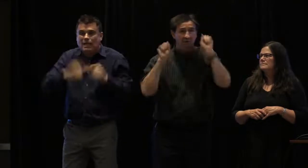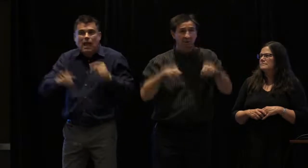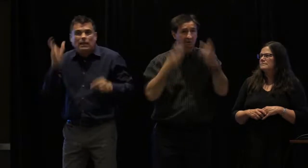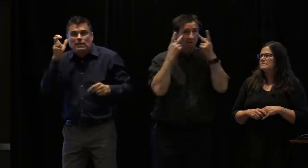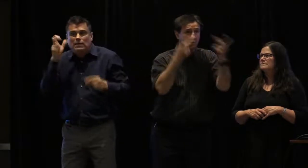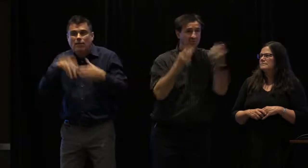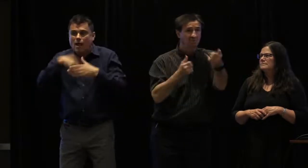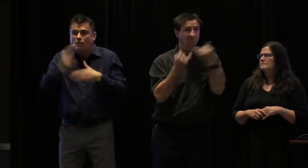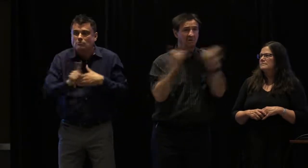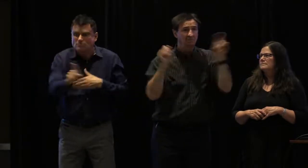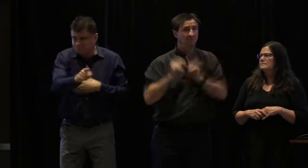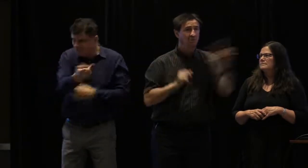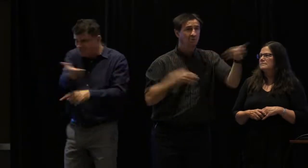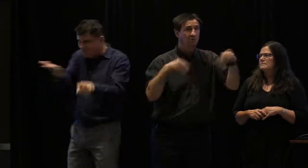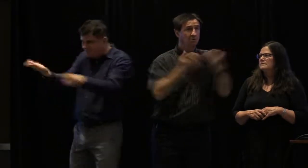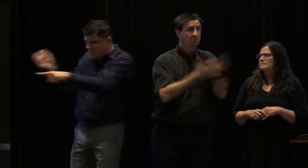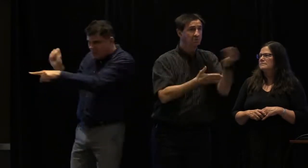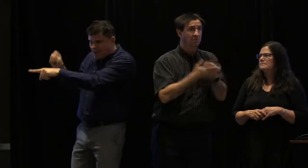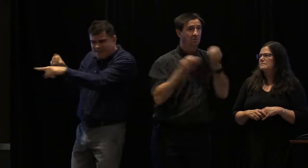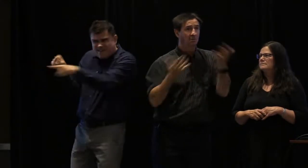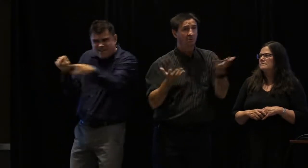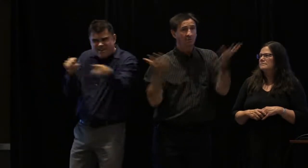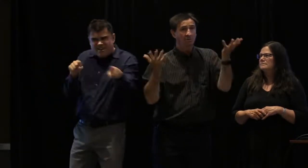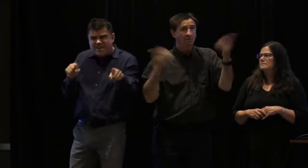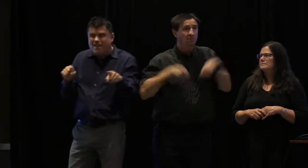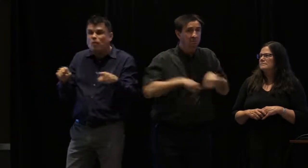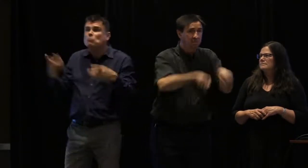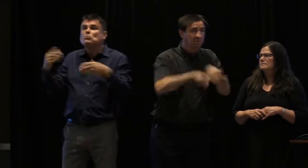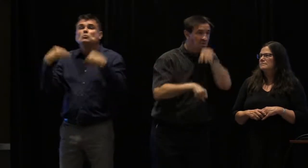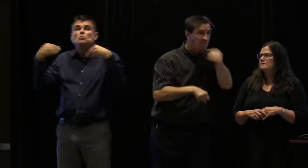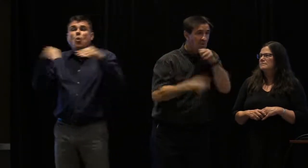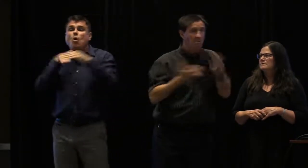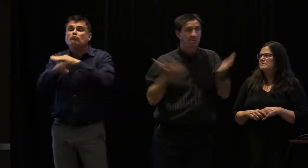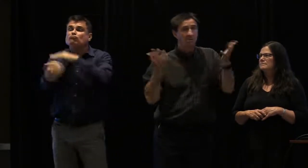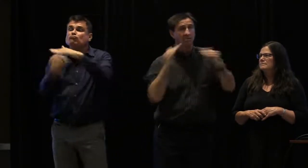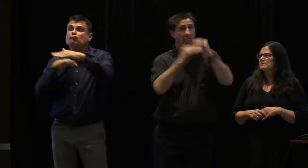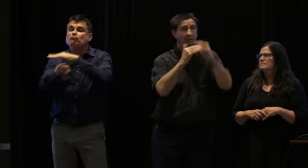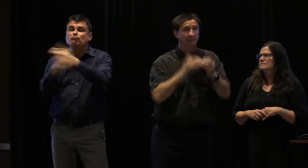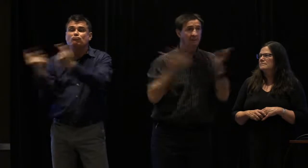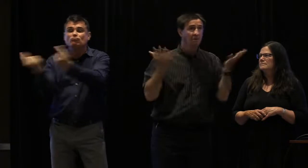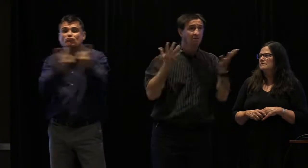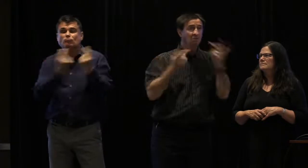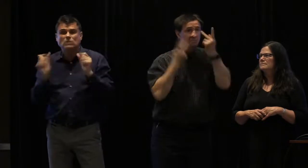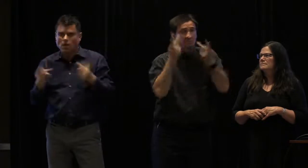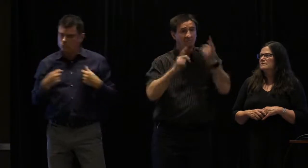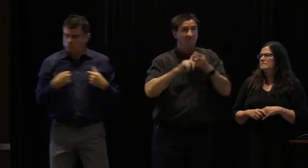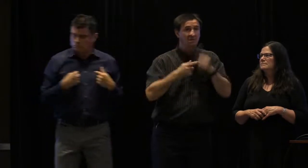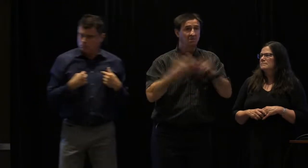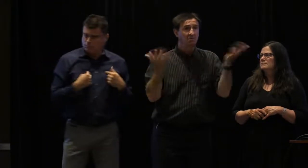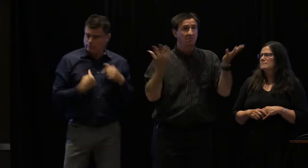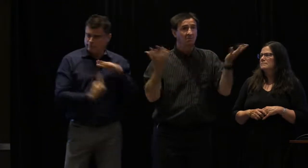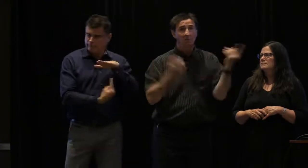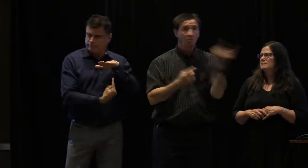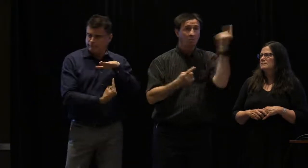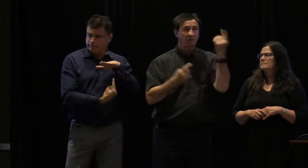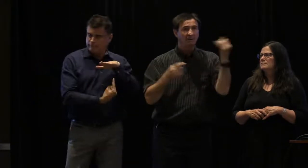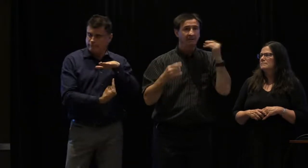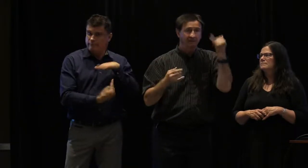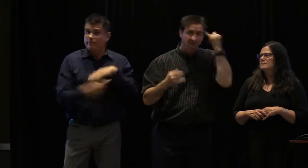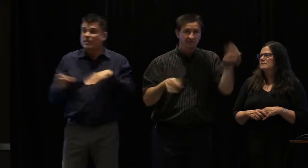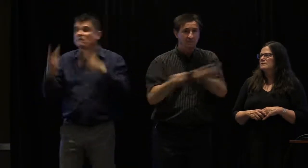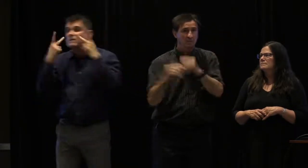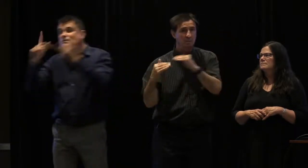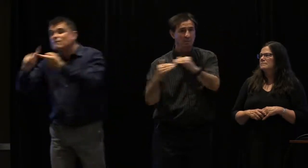be completely cut off from both sight and sound, and how isolating that is, and how you need someone to come and help you to